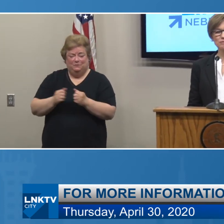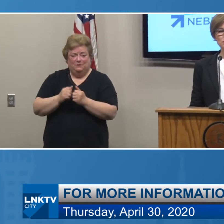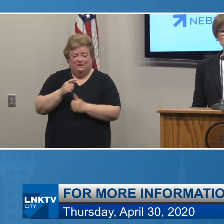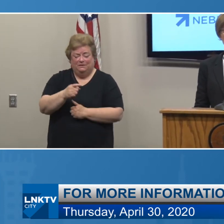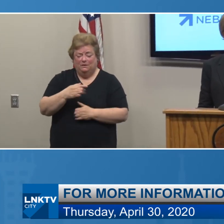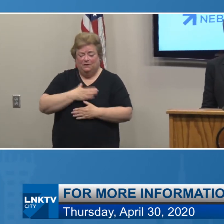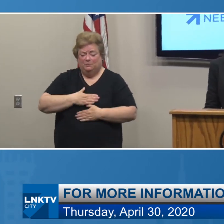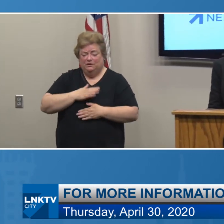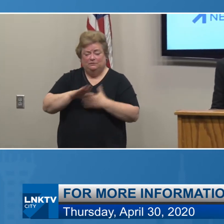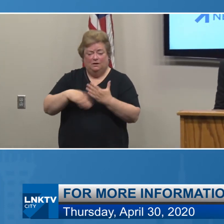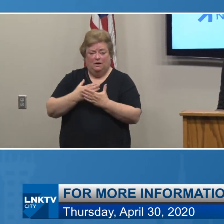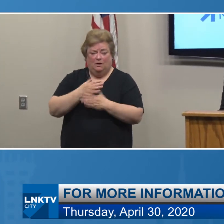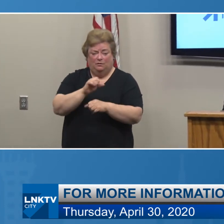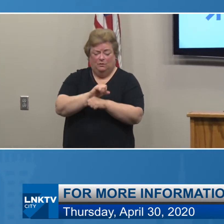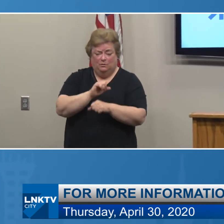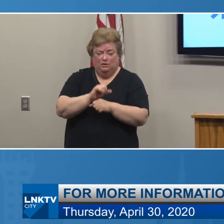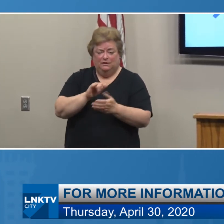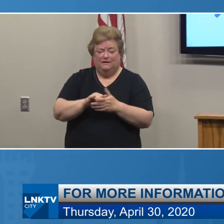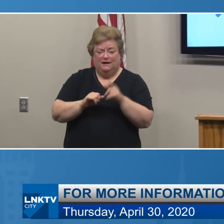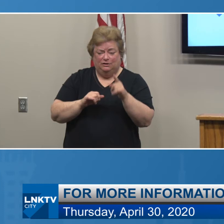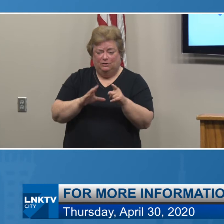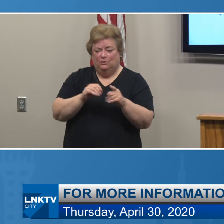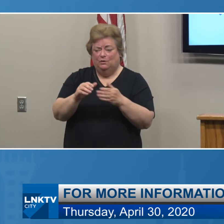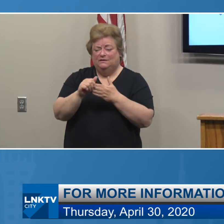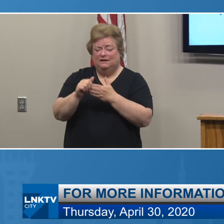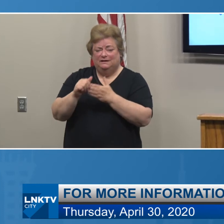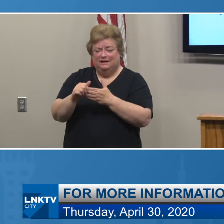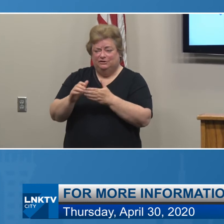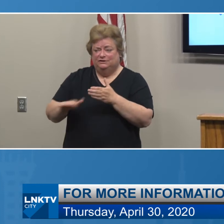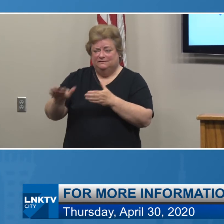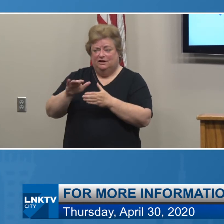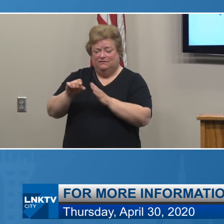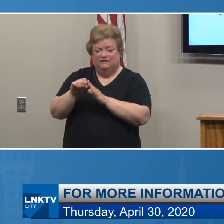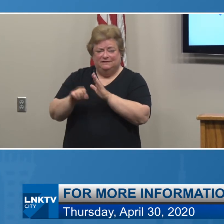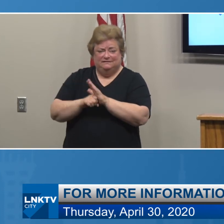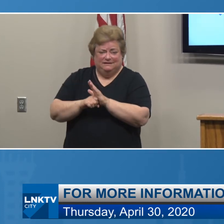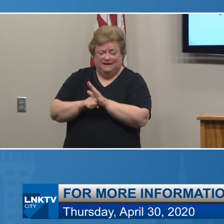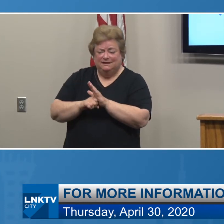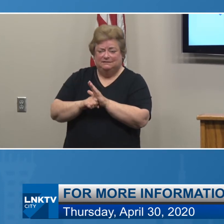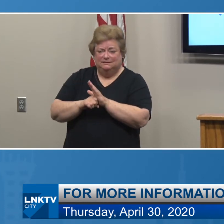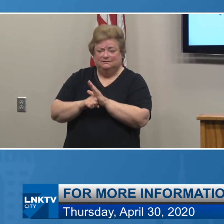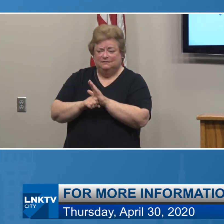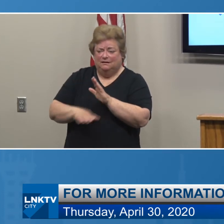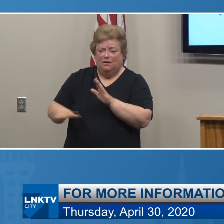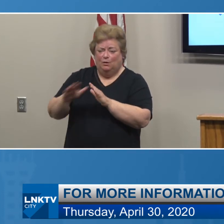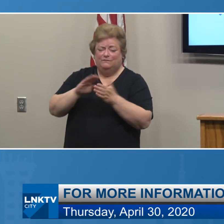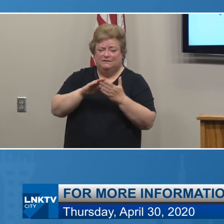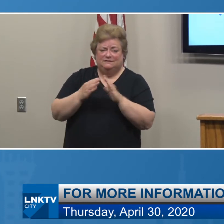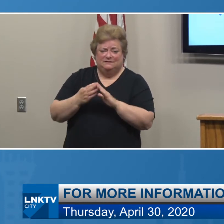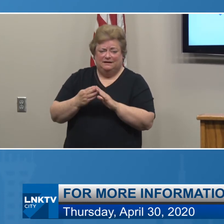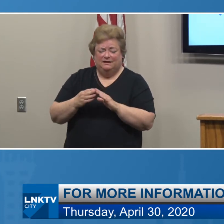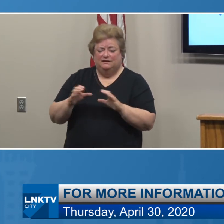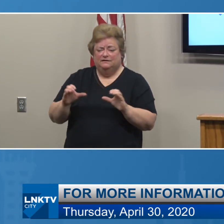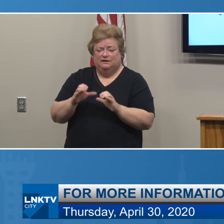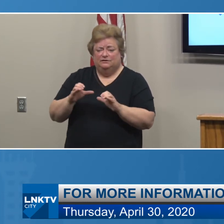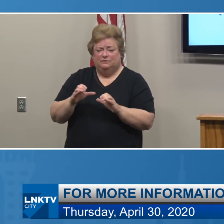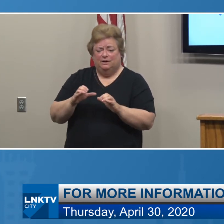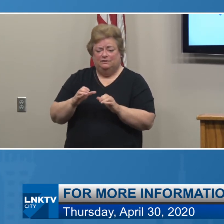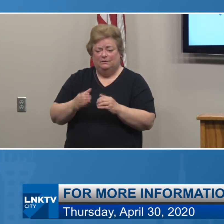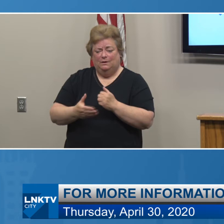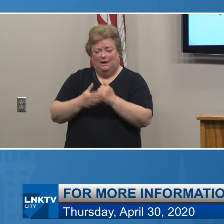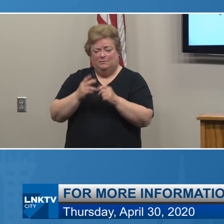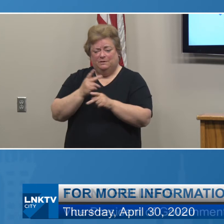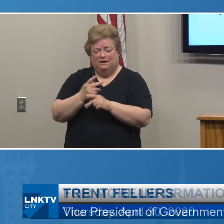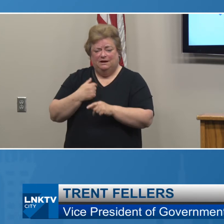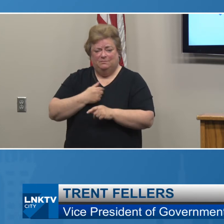appreciate all the work that you and leaders at the state and all throughout the city are doing to help keep us safe.